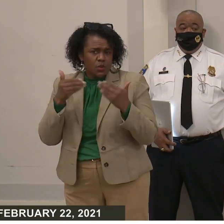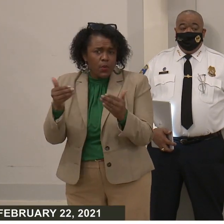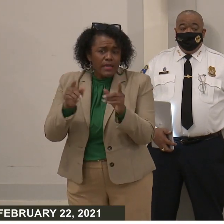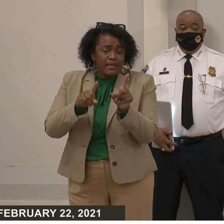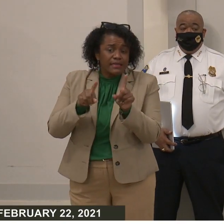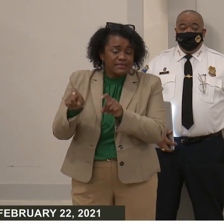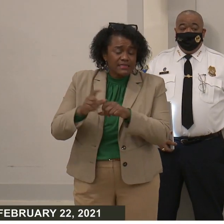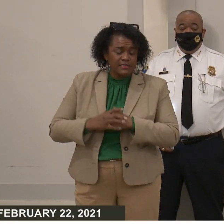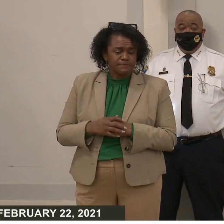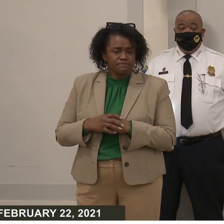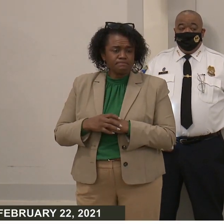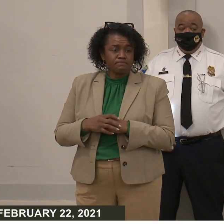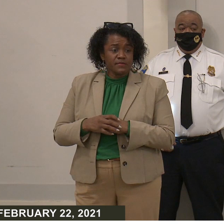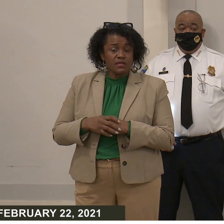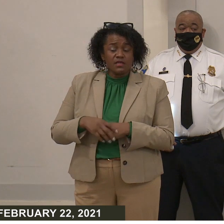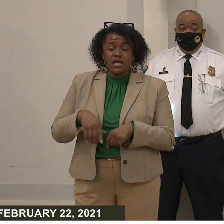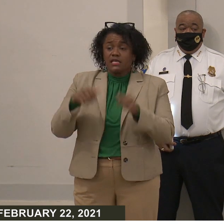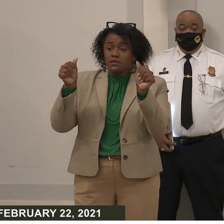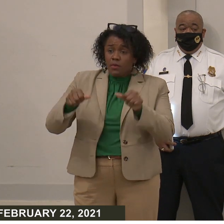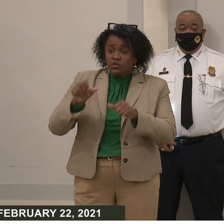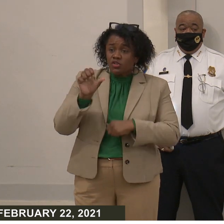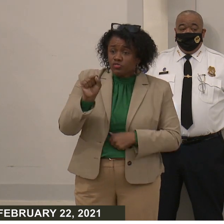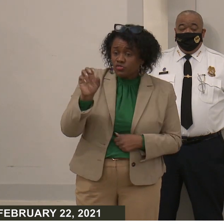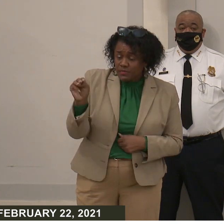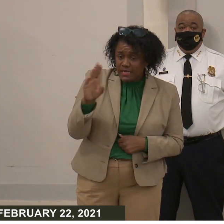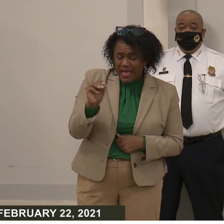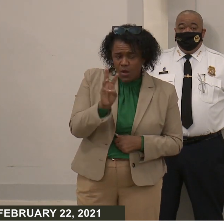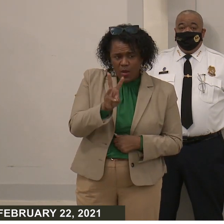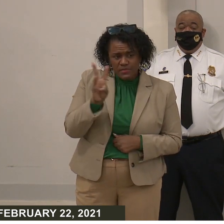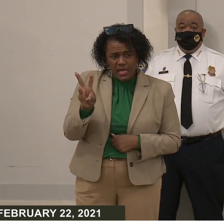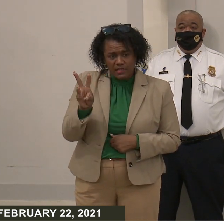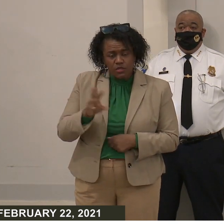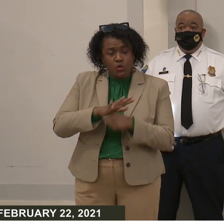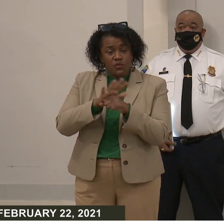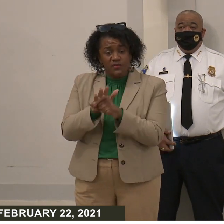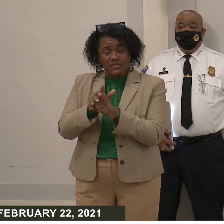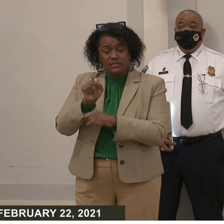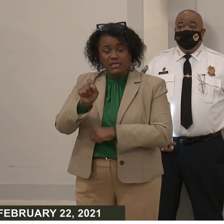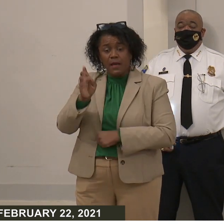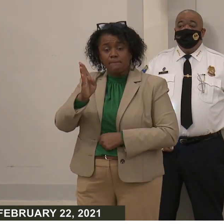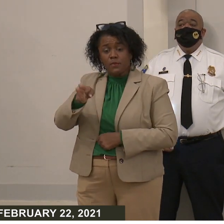clinic schedule is posted on our social media accounts and on our website,